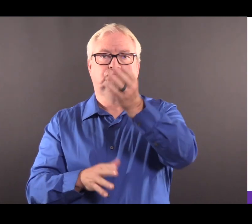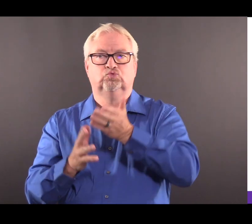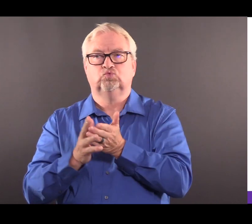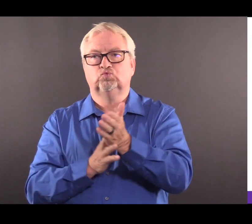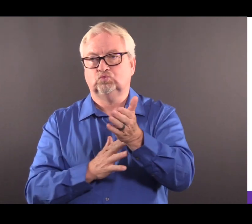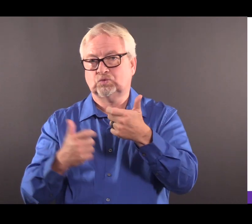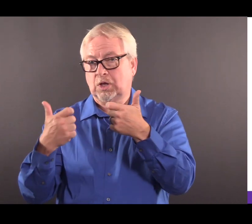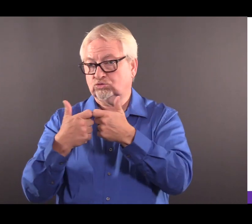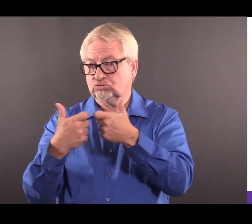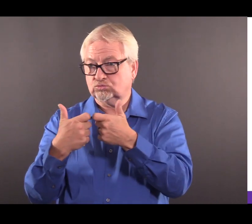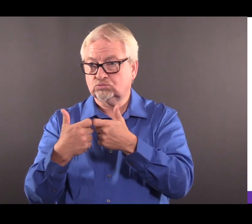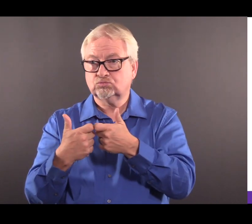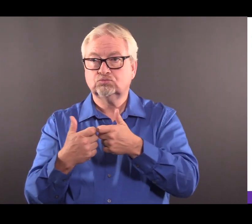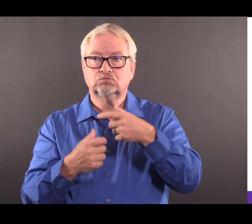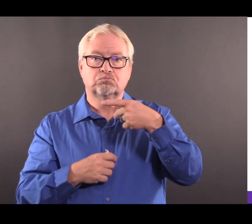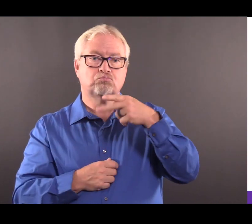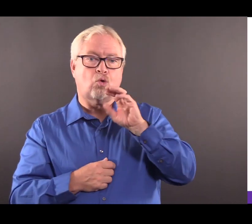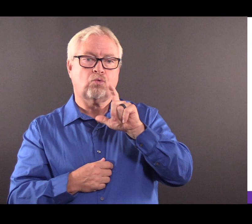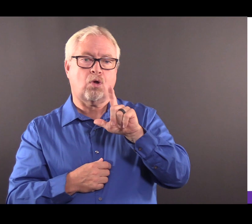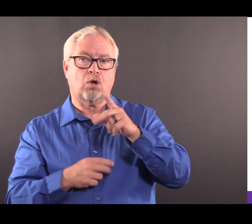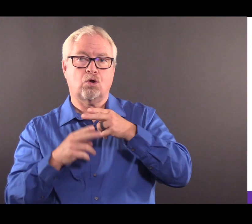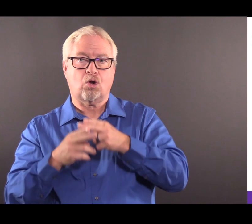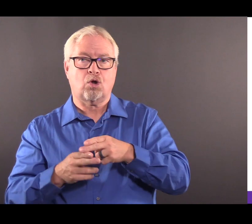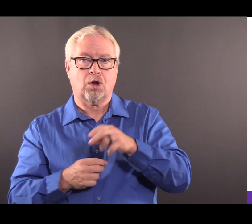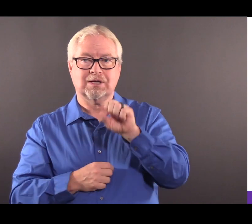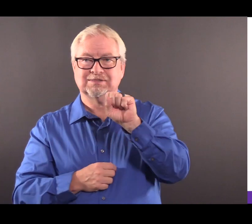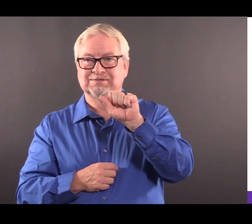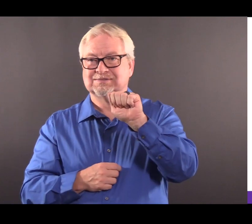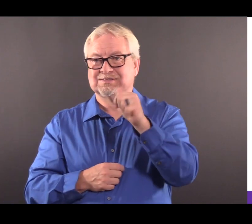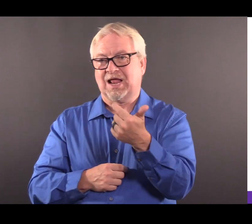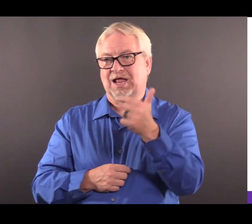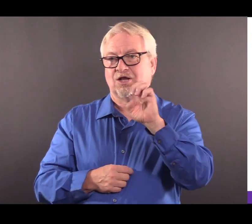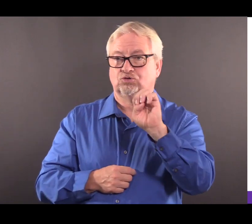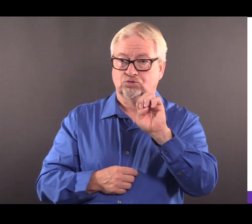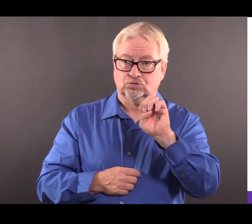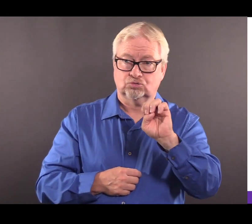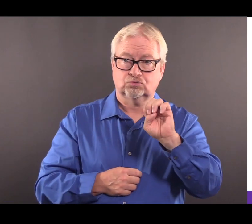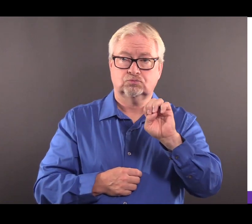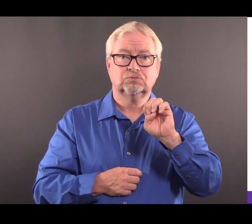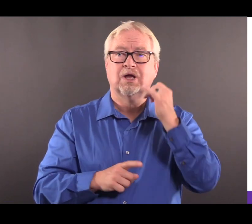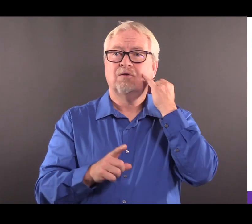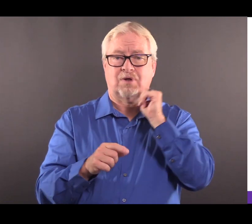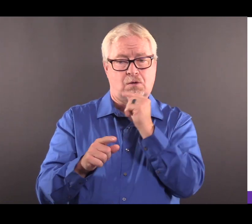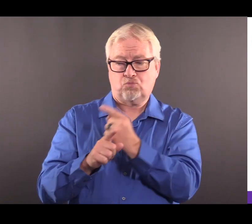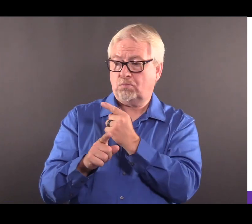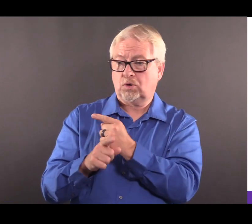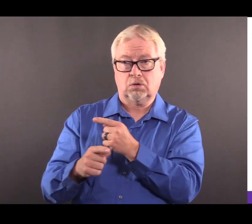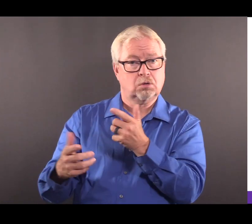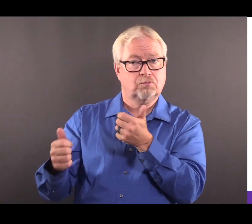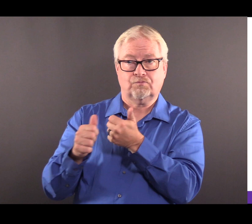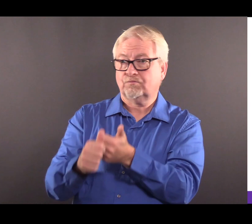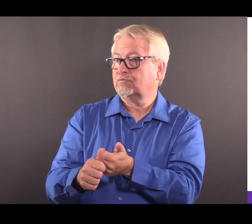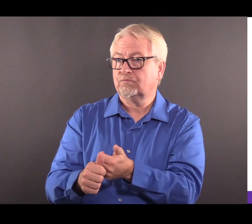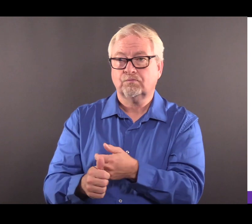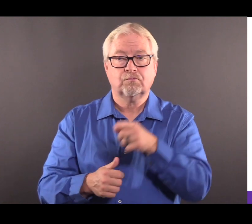must be submitted to HUD through an electronic portal called SAGE. If a report is not